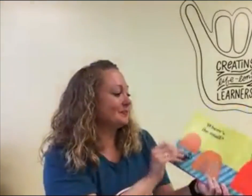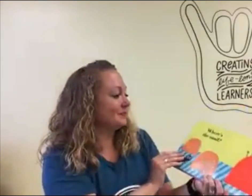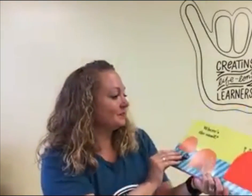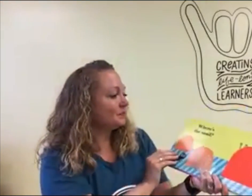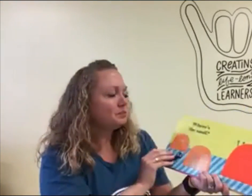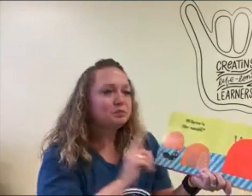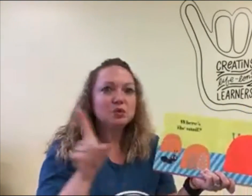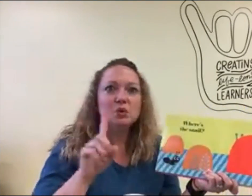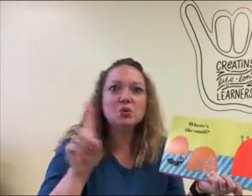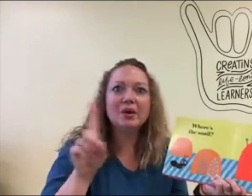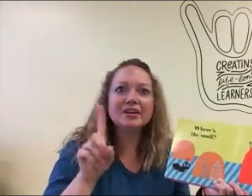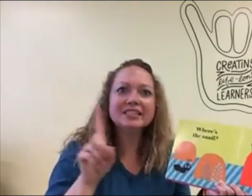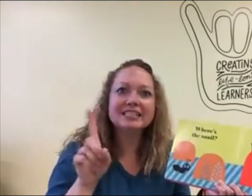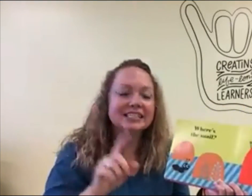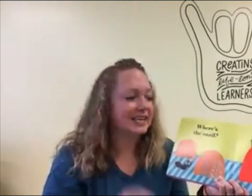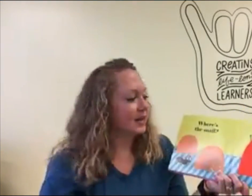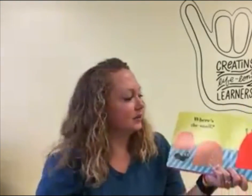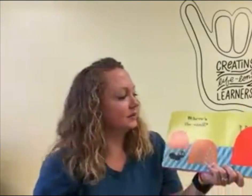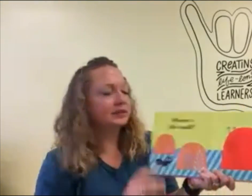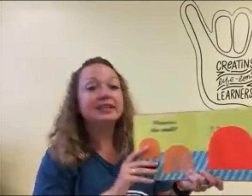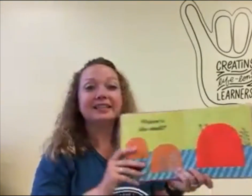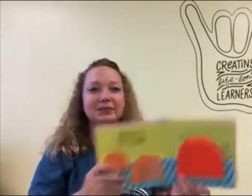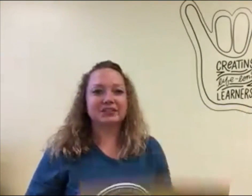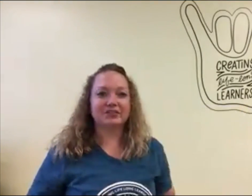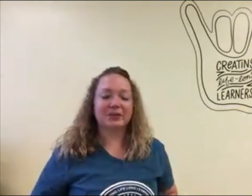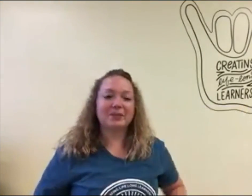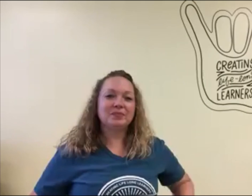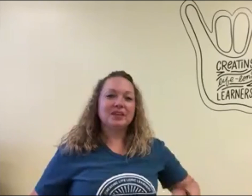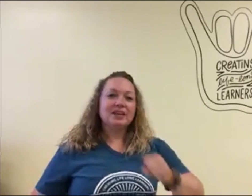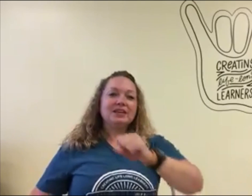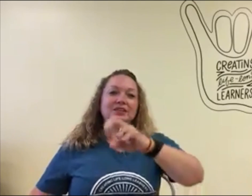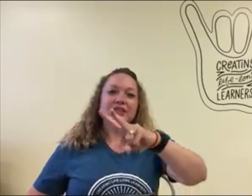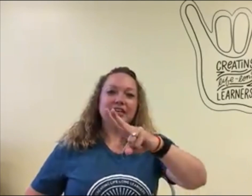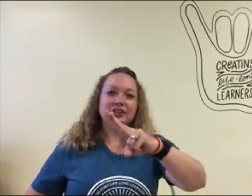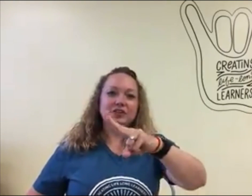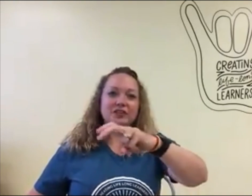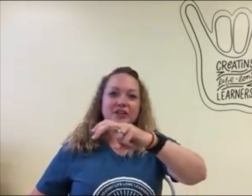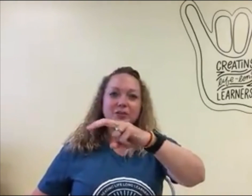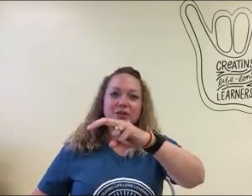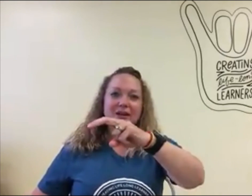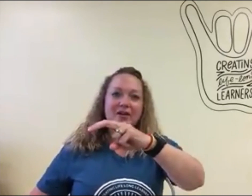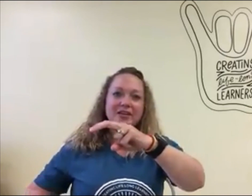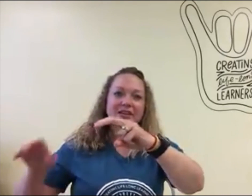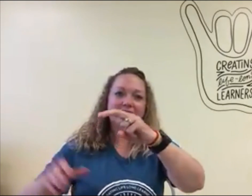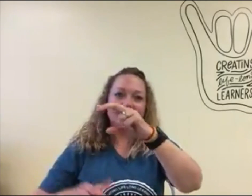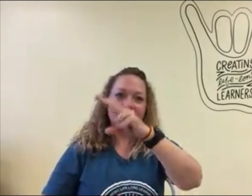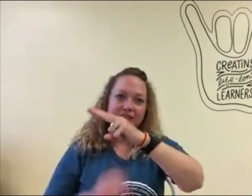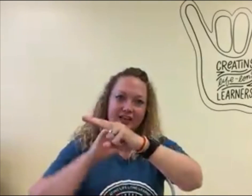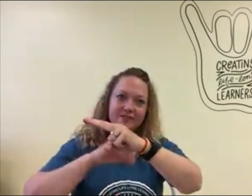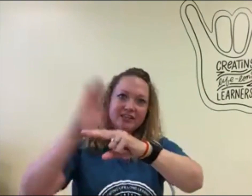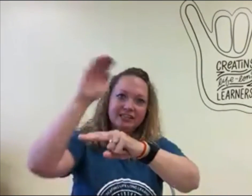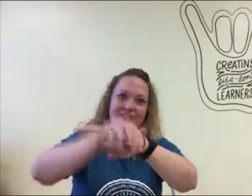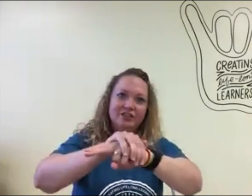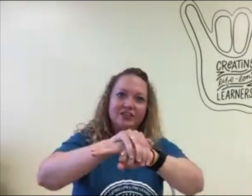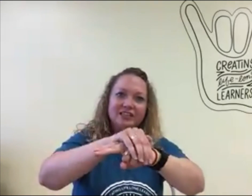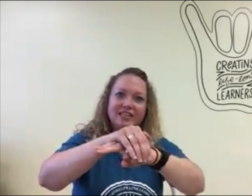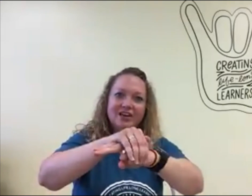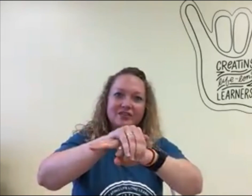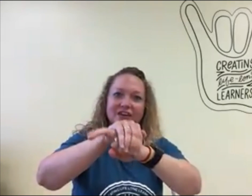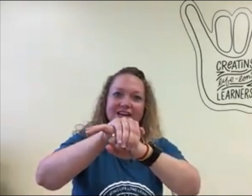Ooh, where is the snail? This one's a fun one. So you take your two fingers, you put them out, and it's like a fist, and then you fist the other over the other, and this